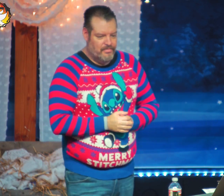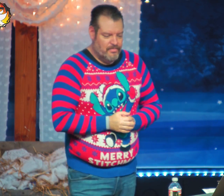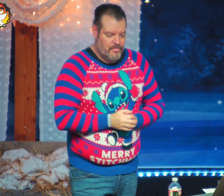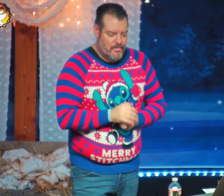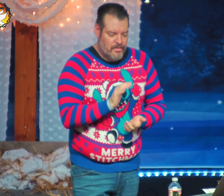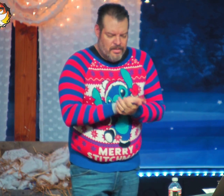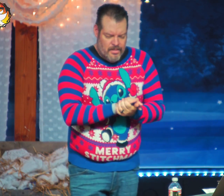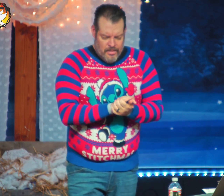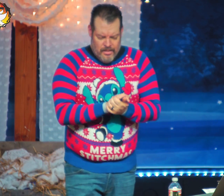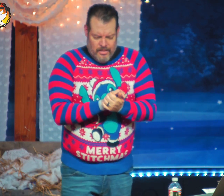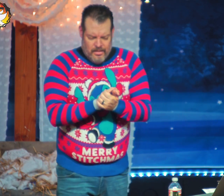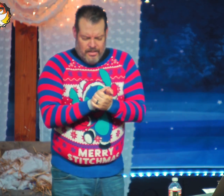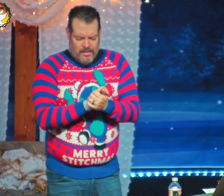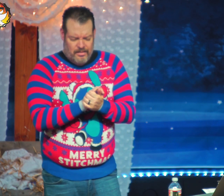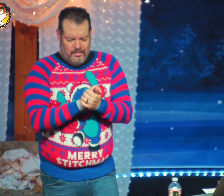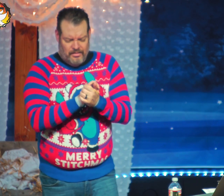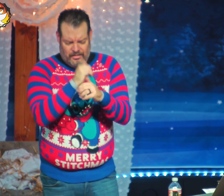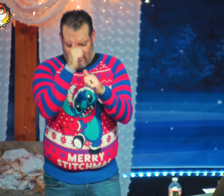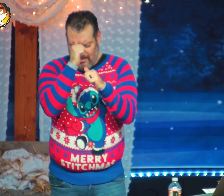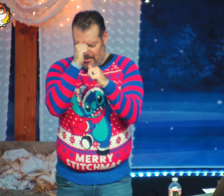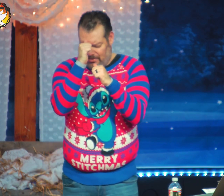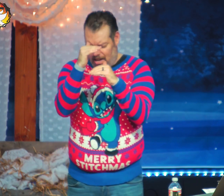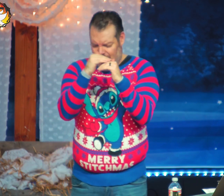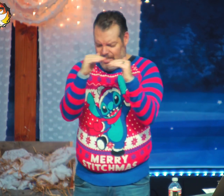other ugly things that pop up and then we'll continue.